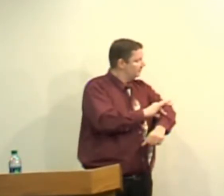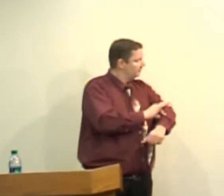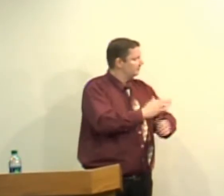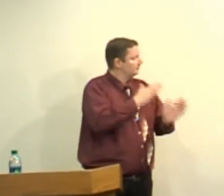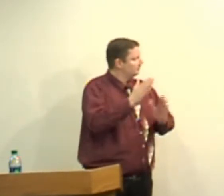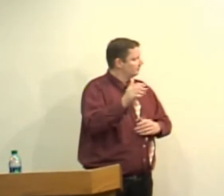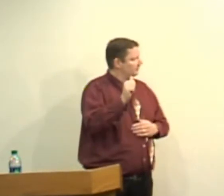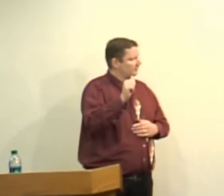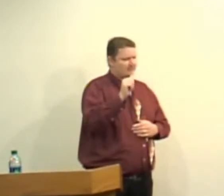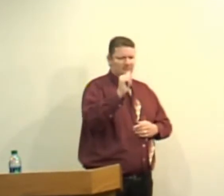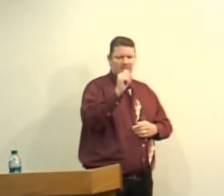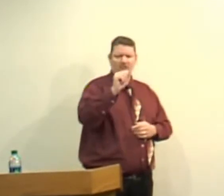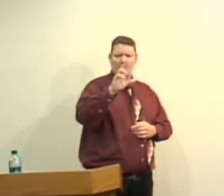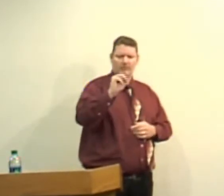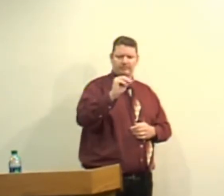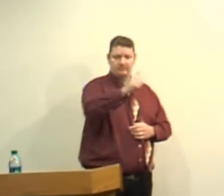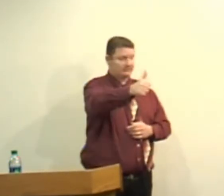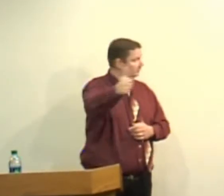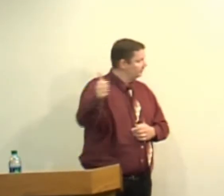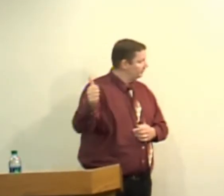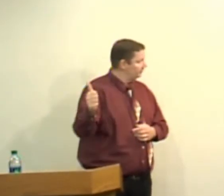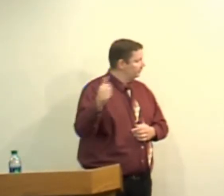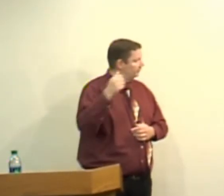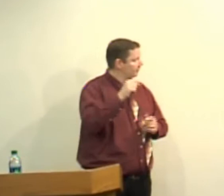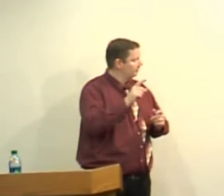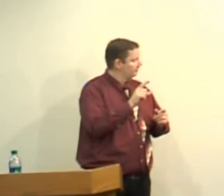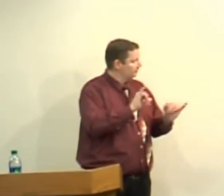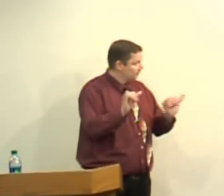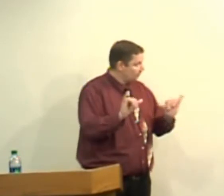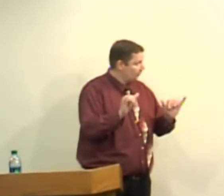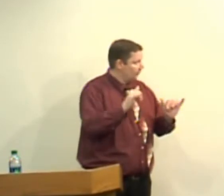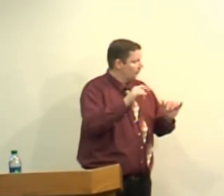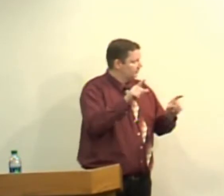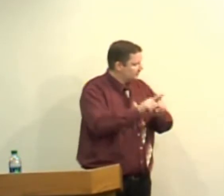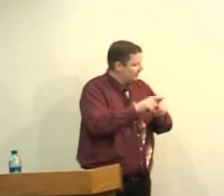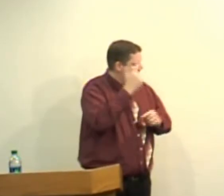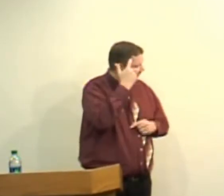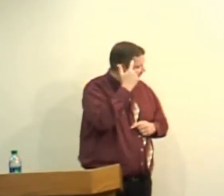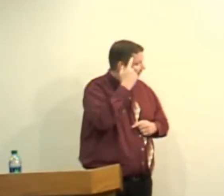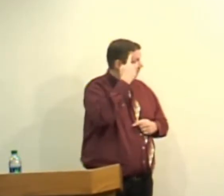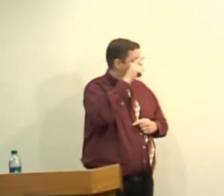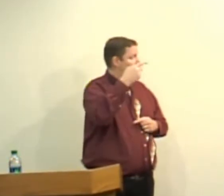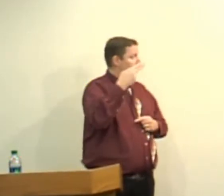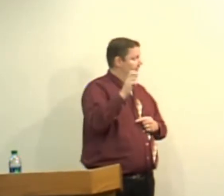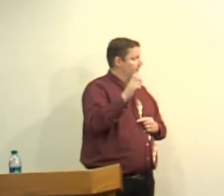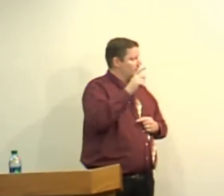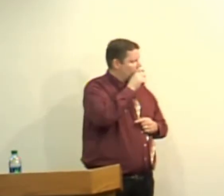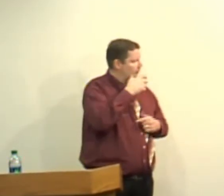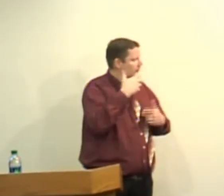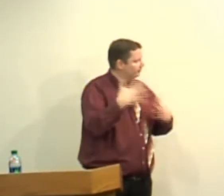the flesh, it says, arm yourselves also with the same mind.